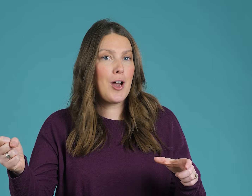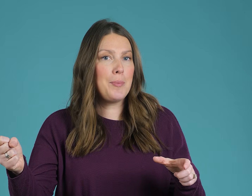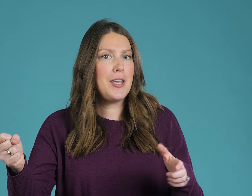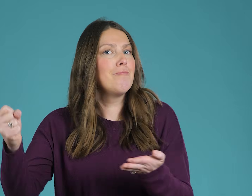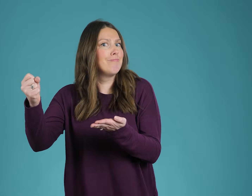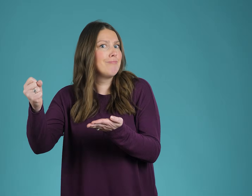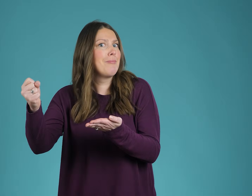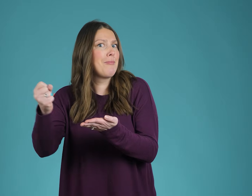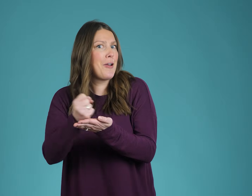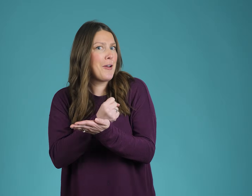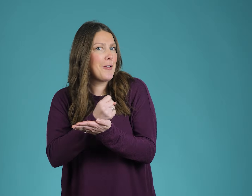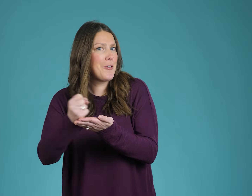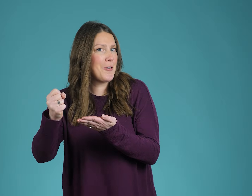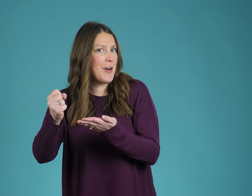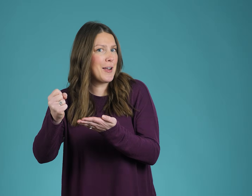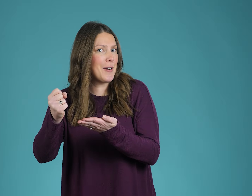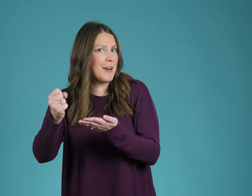copy? Credit card.